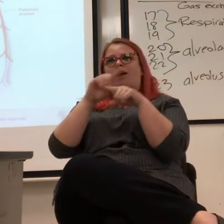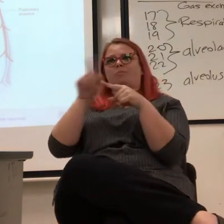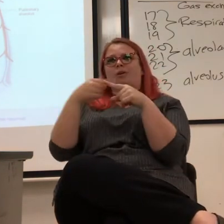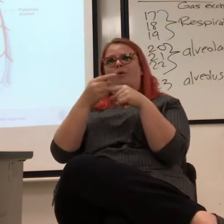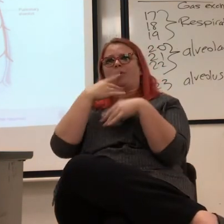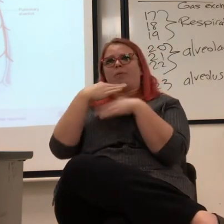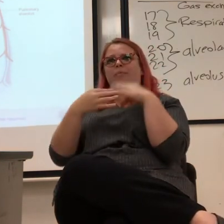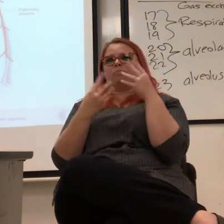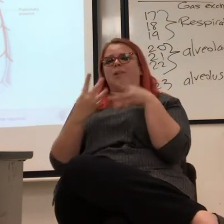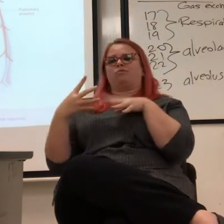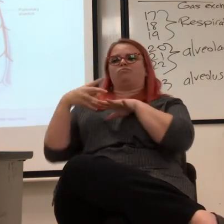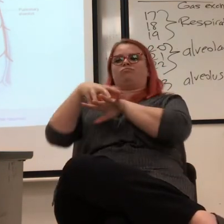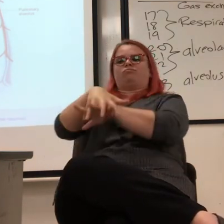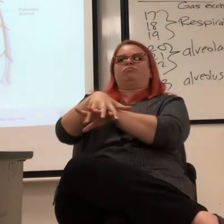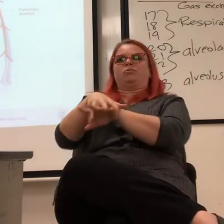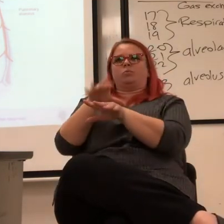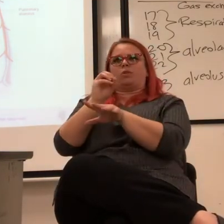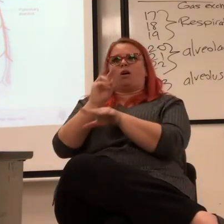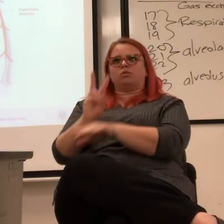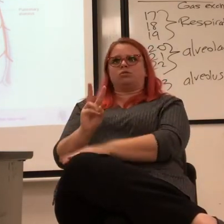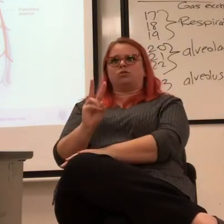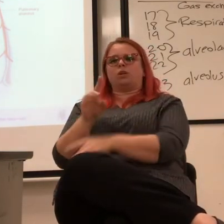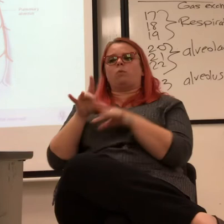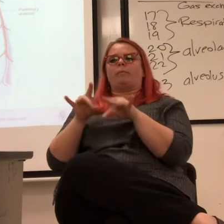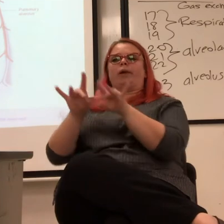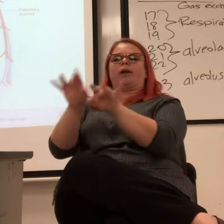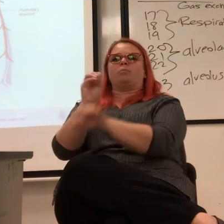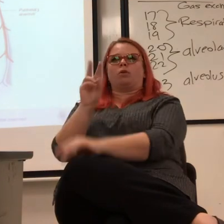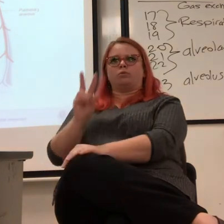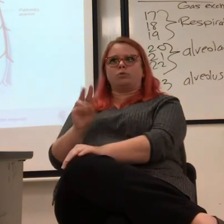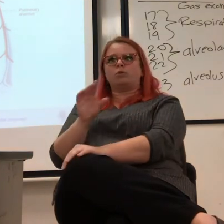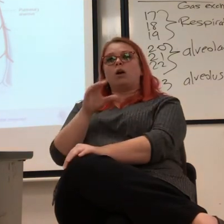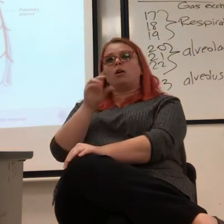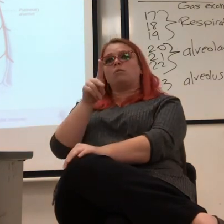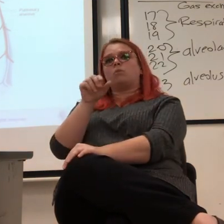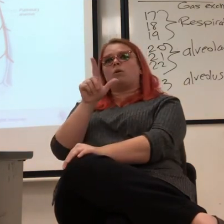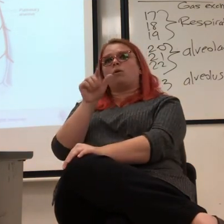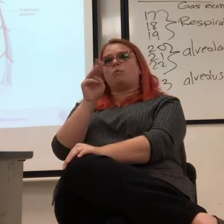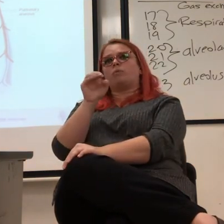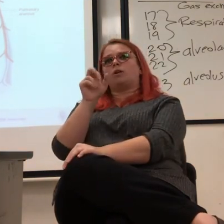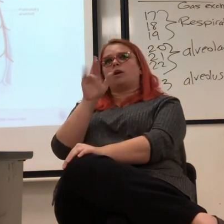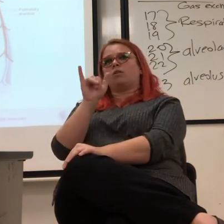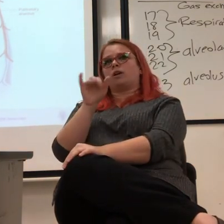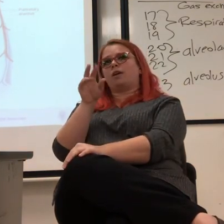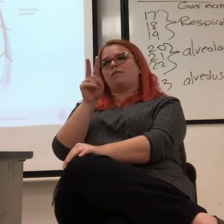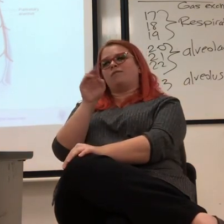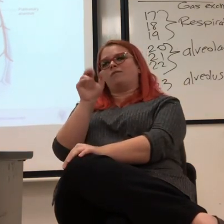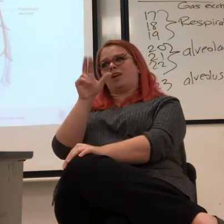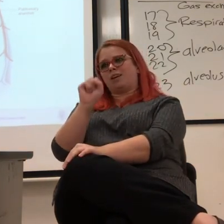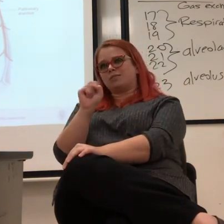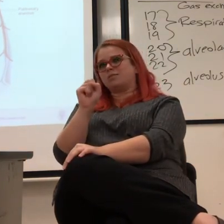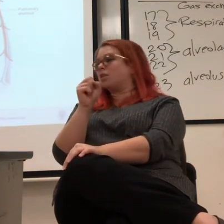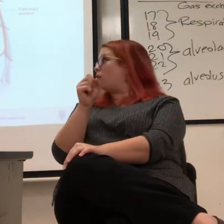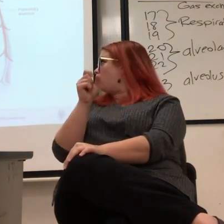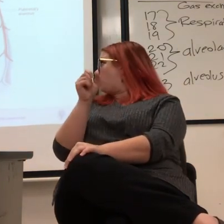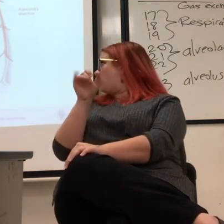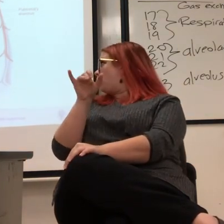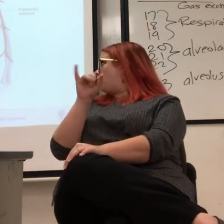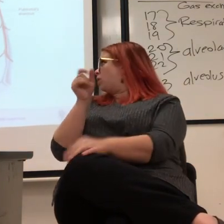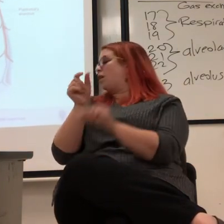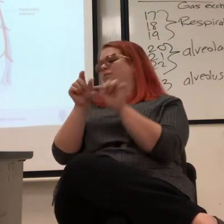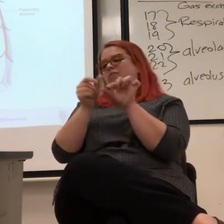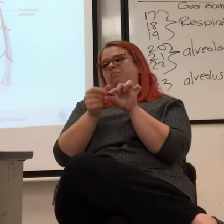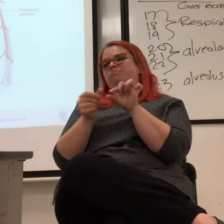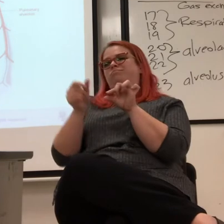infused with oxygen. You'll pick up O2. And the pulmonary veins are kind of off the airway in these in the fibrous